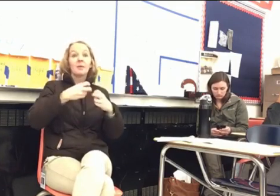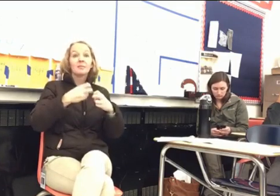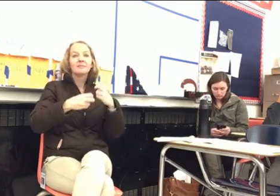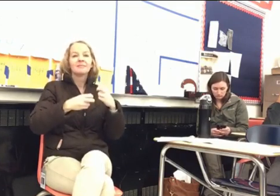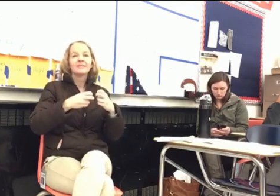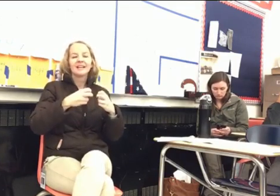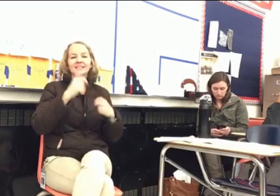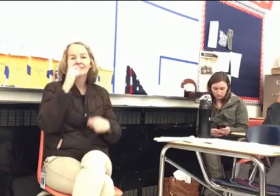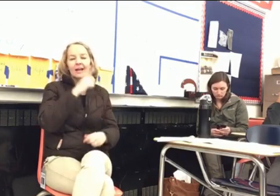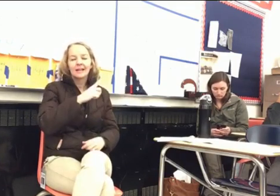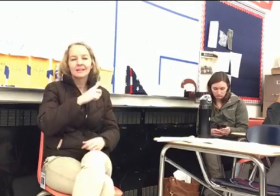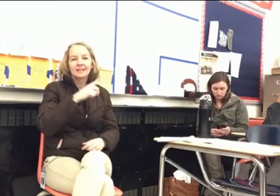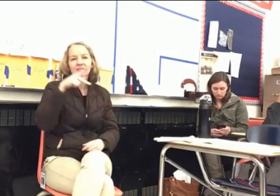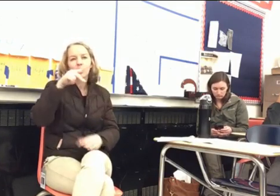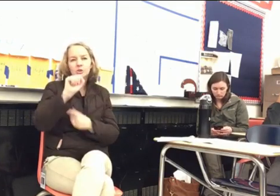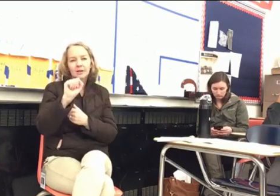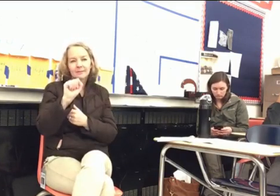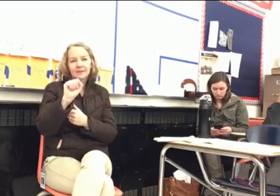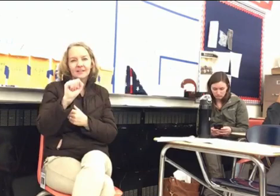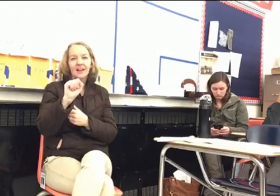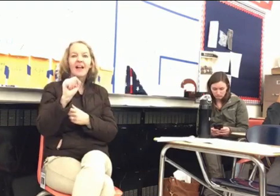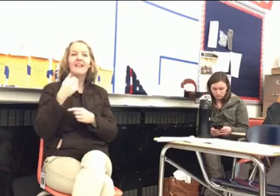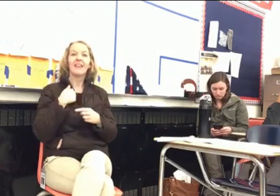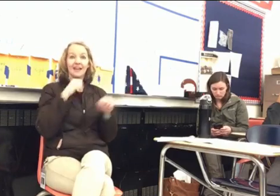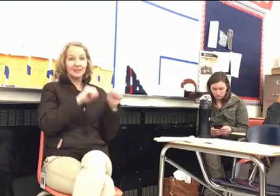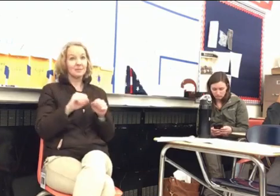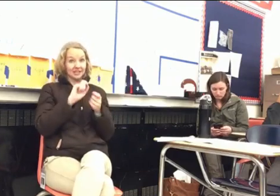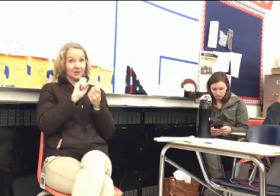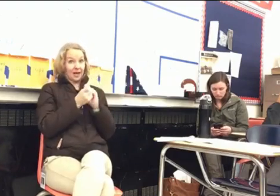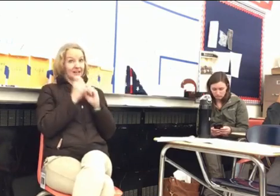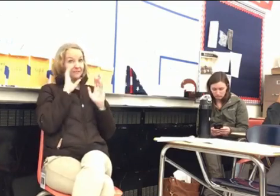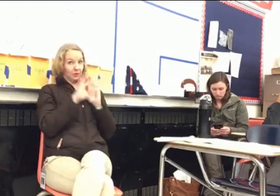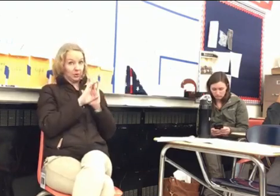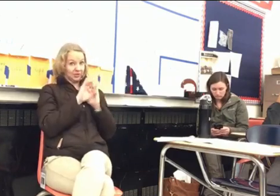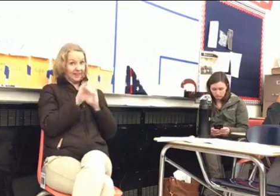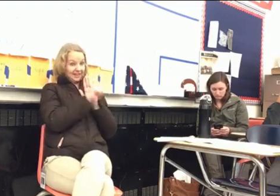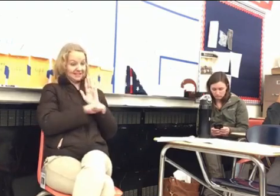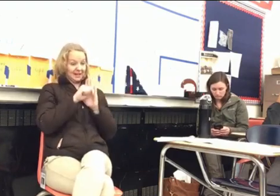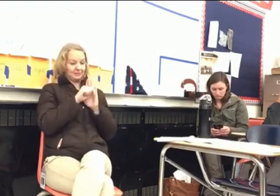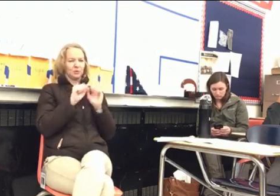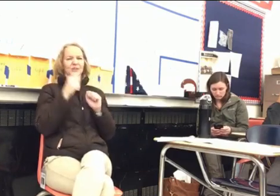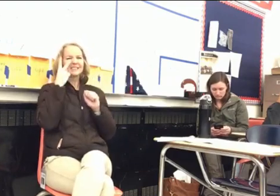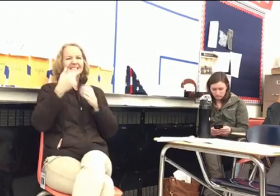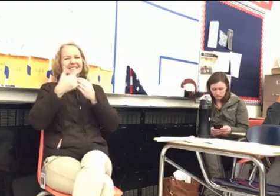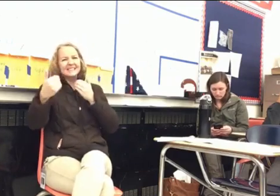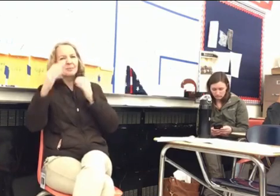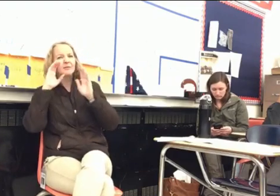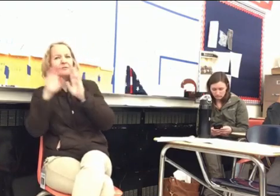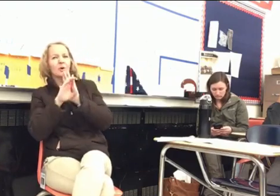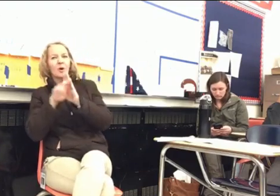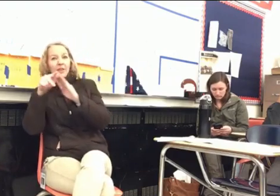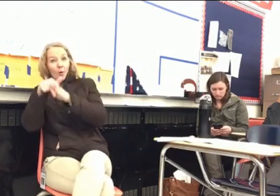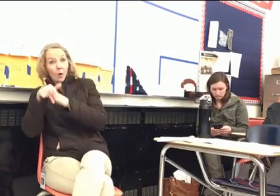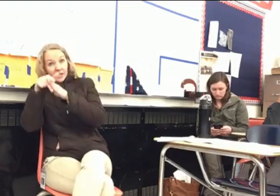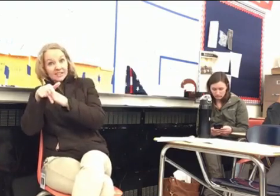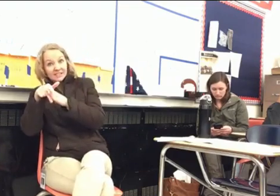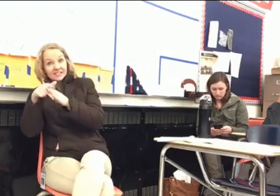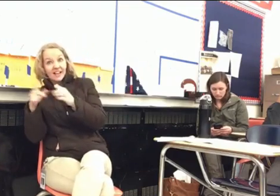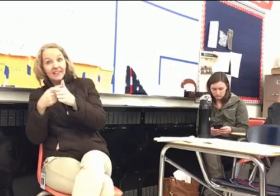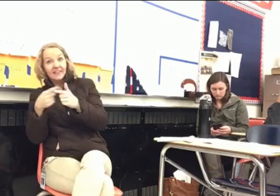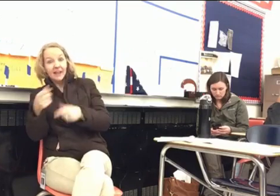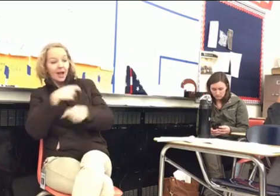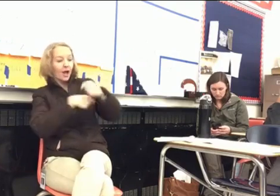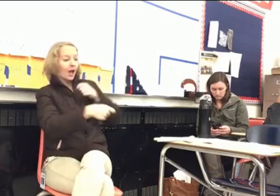completely photoshopped, and yes, they did have the ability to edit photos. You can actually see that this is a separate photo of him on a horse, and then they put the moose on